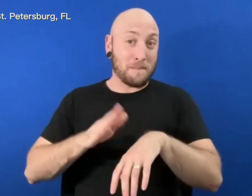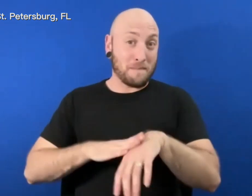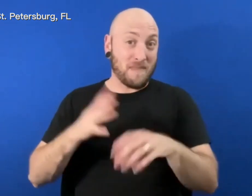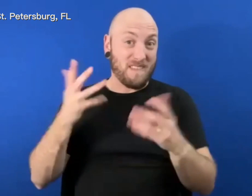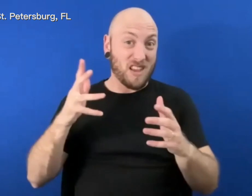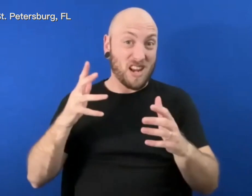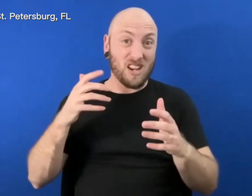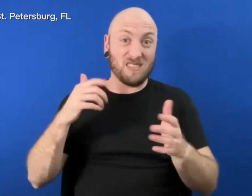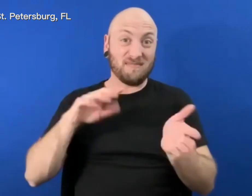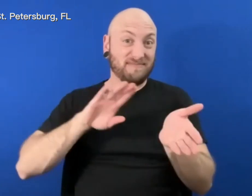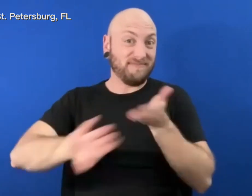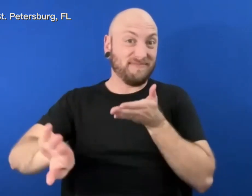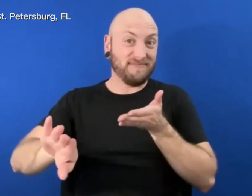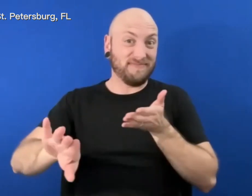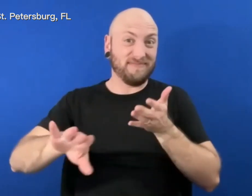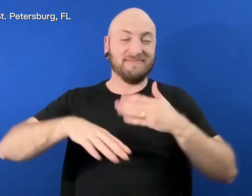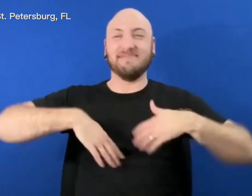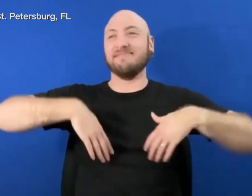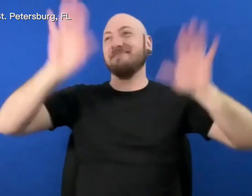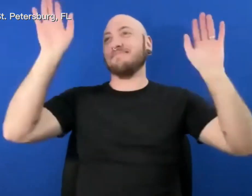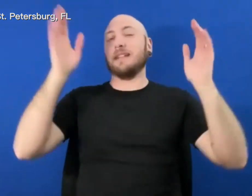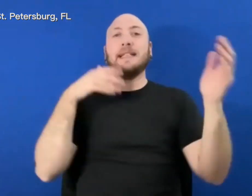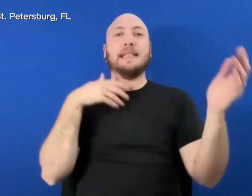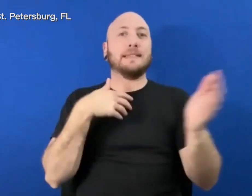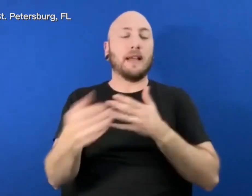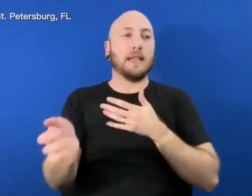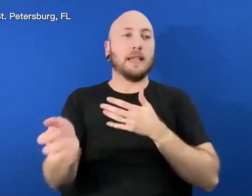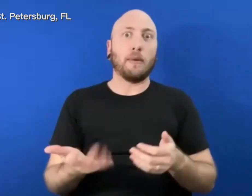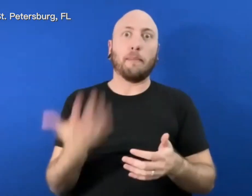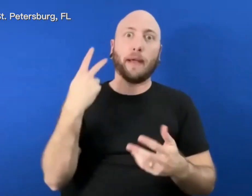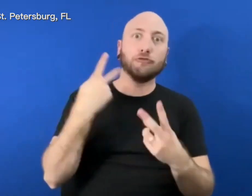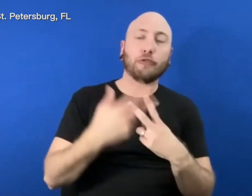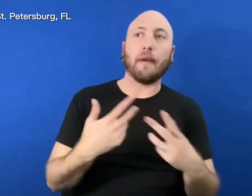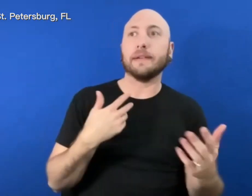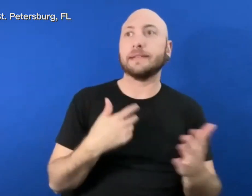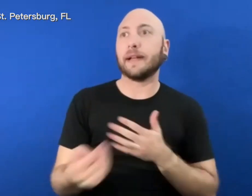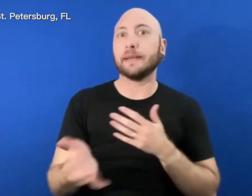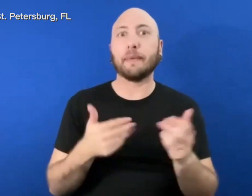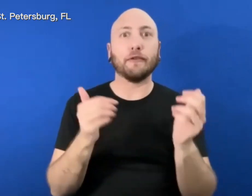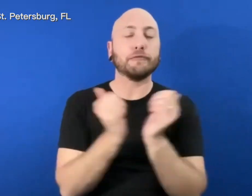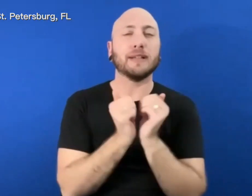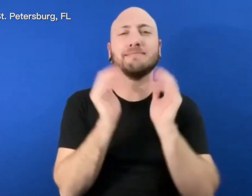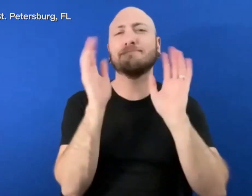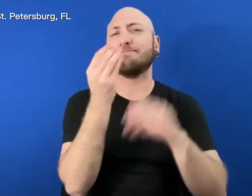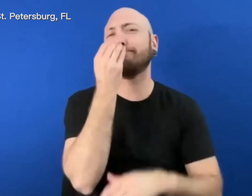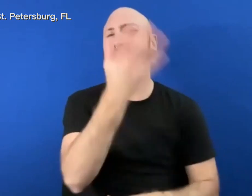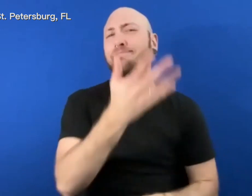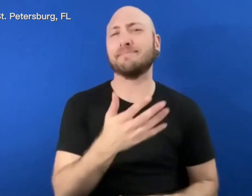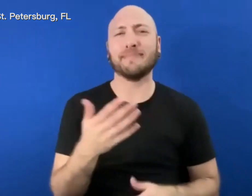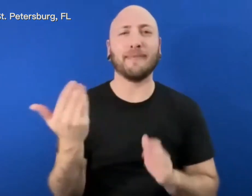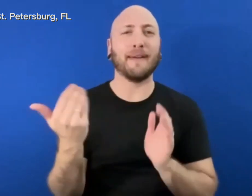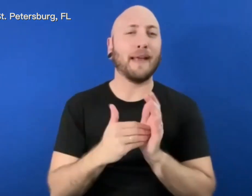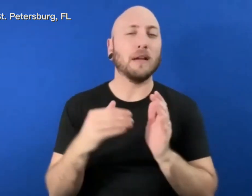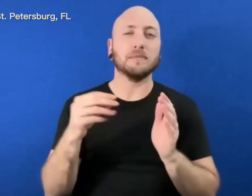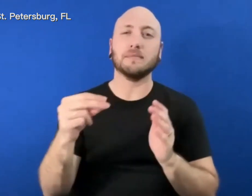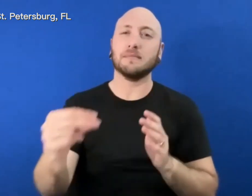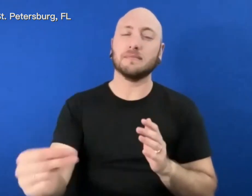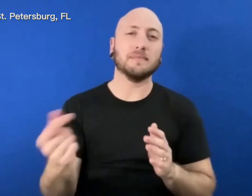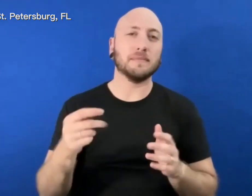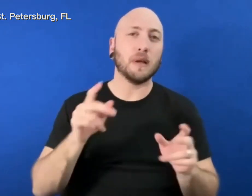matter the consequences, it didn't matter that I went to jail, none of that stuff. You know, I went straight back to it, partying and drinking and you